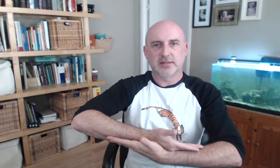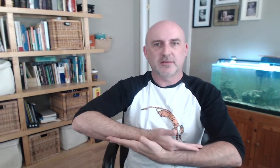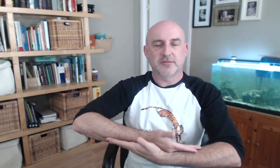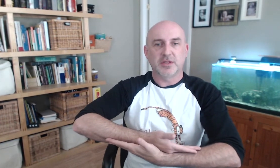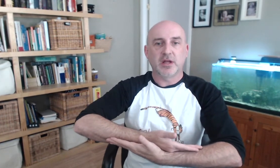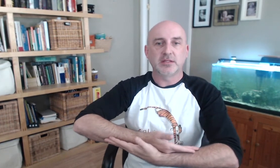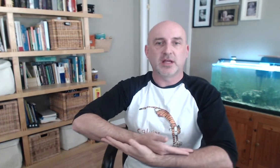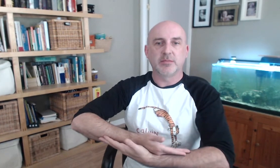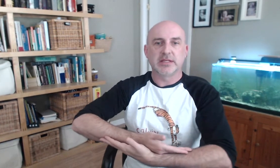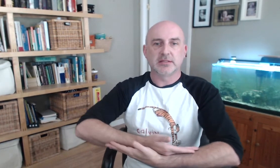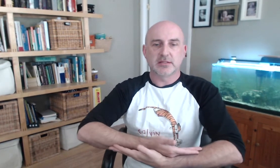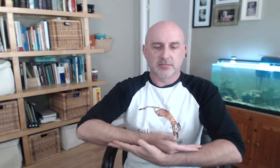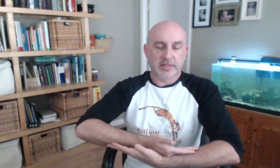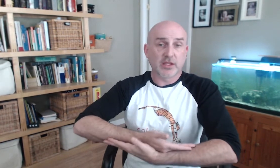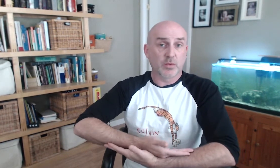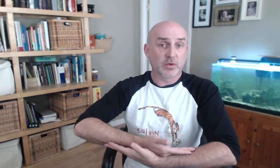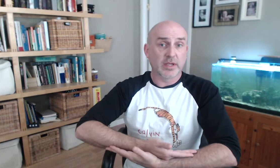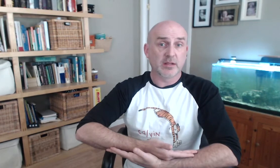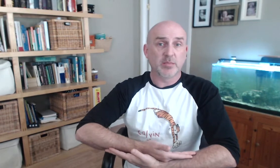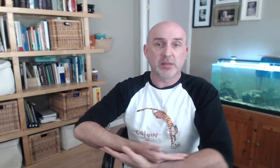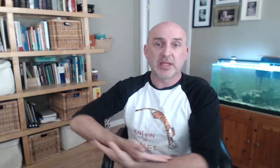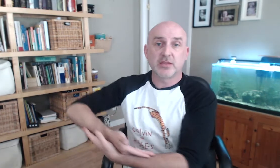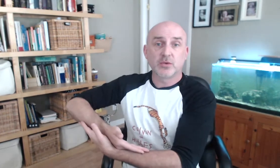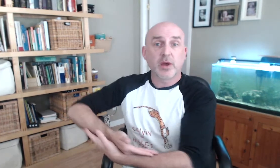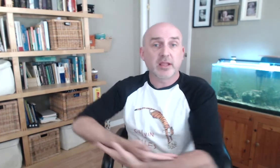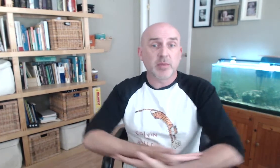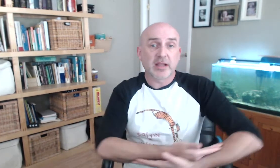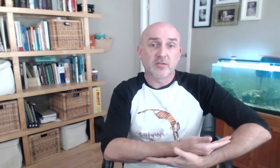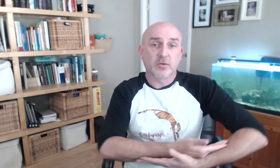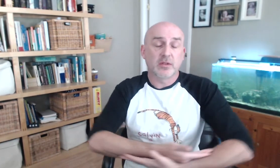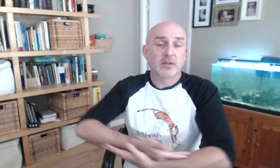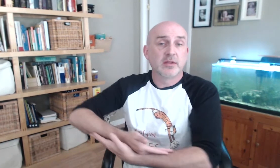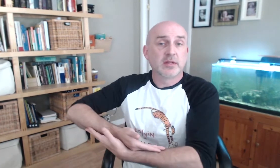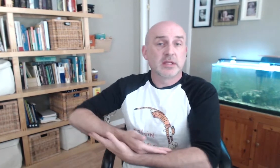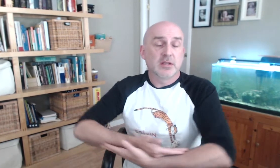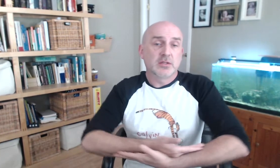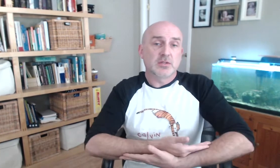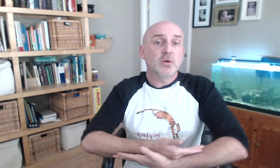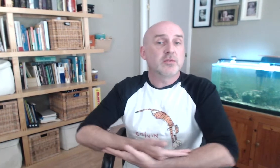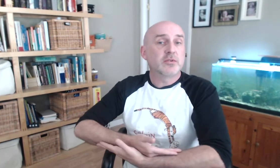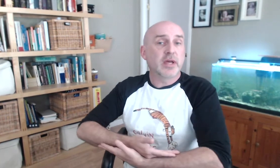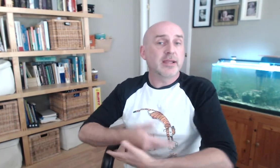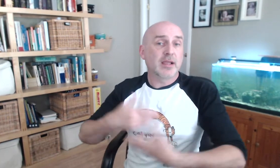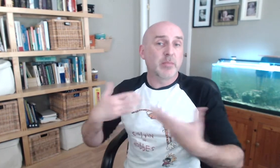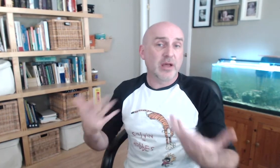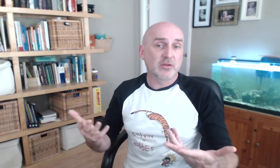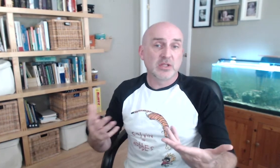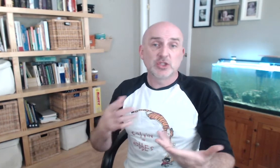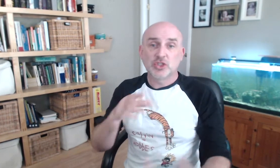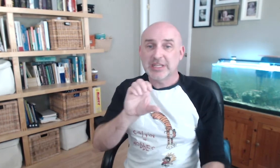of the non-dominant, to like you would cradle a baby, and then you rock it back and forth. So if you're talking about